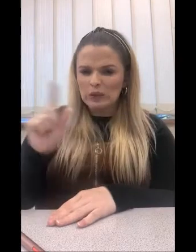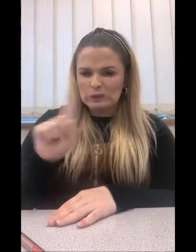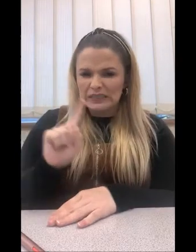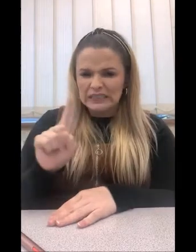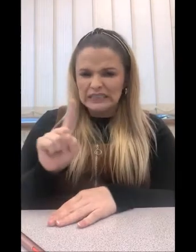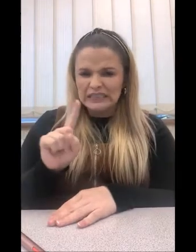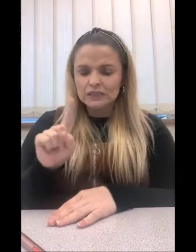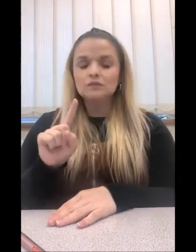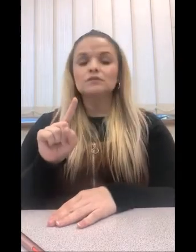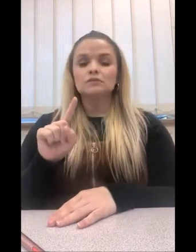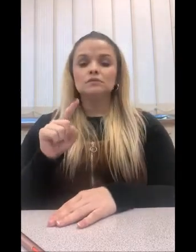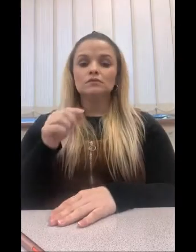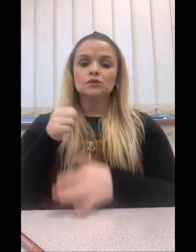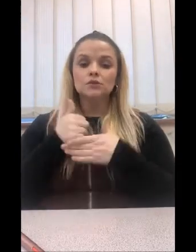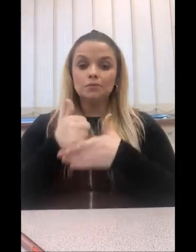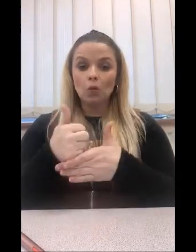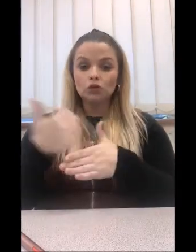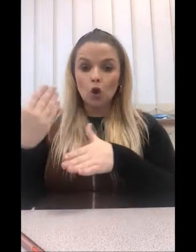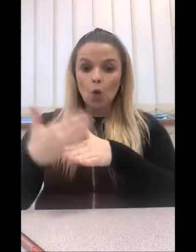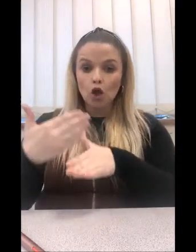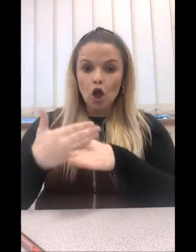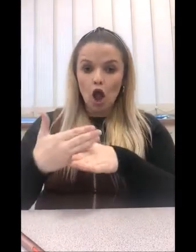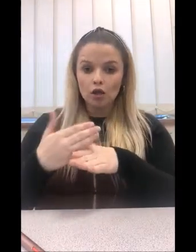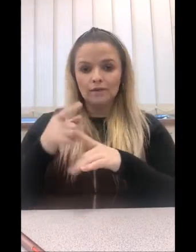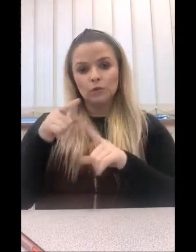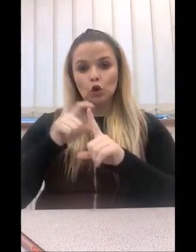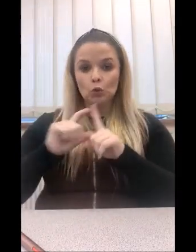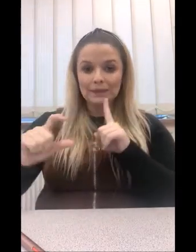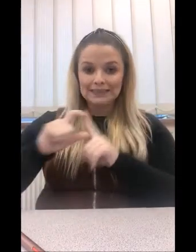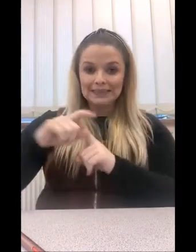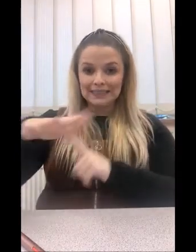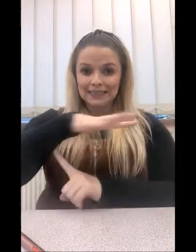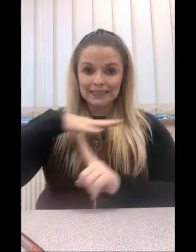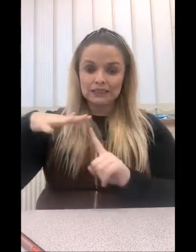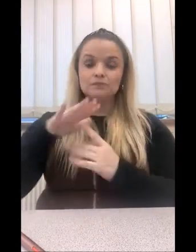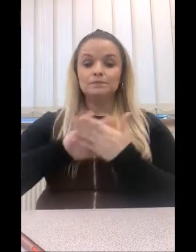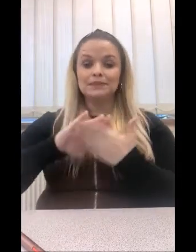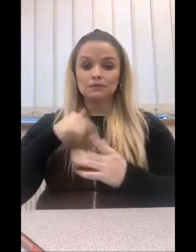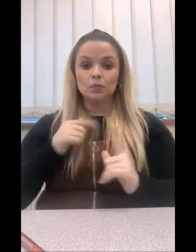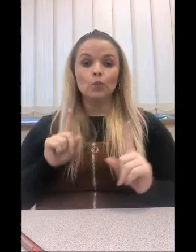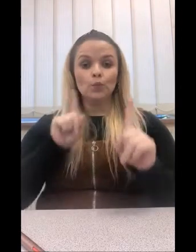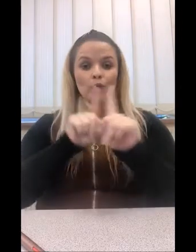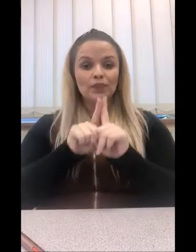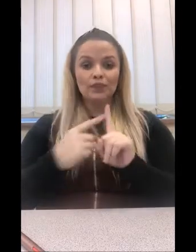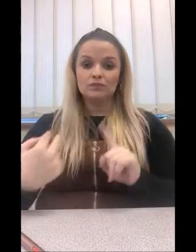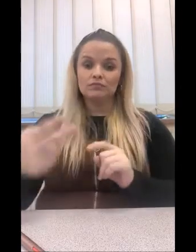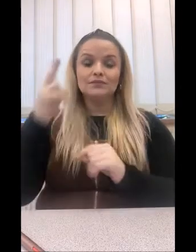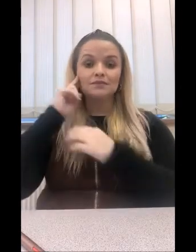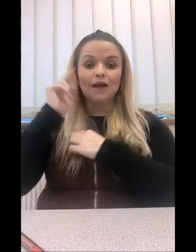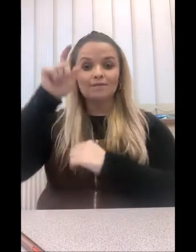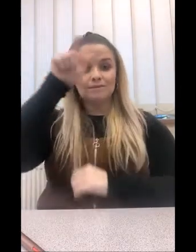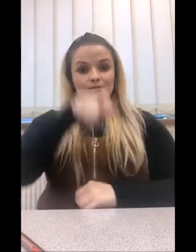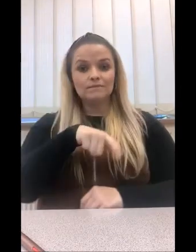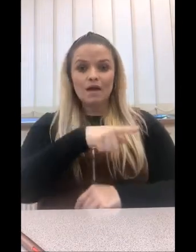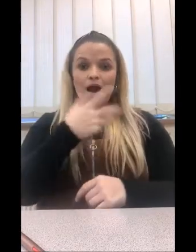My role was a support worker for the community, which meant I